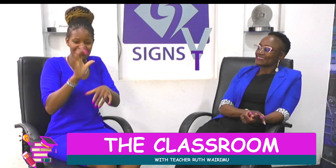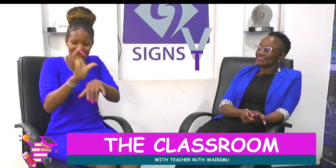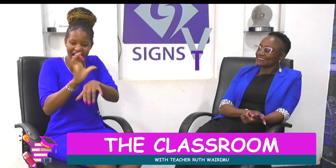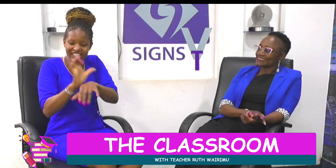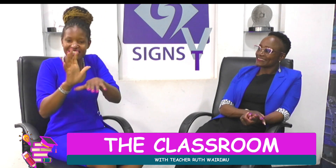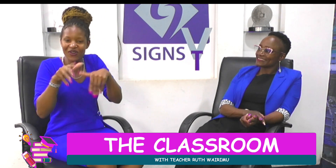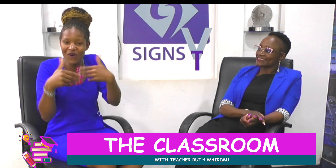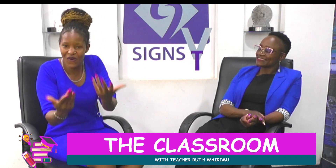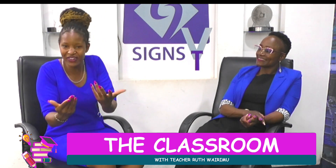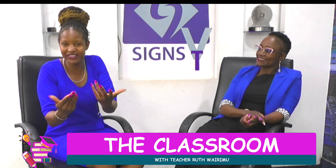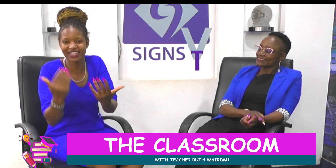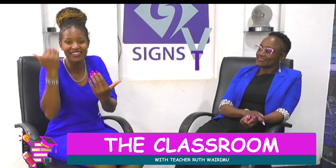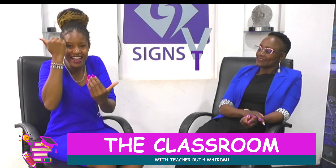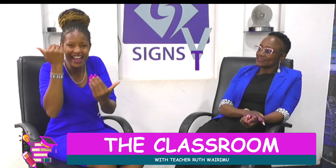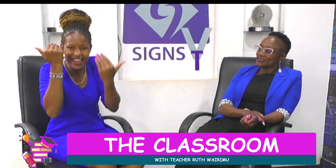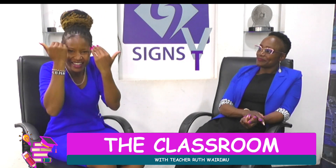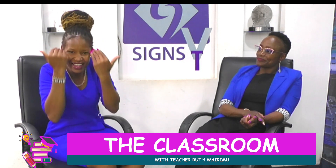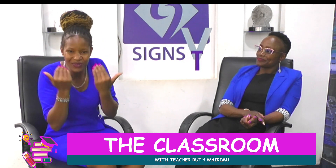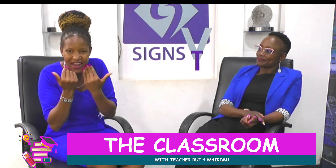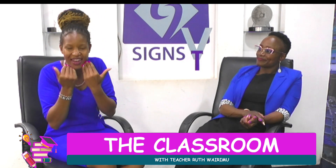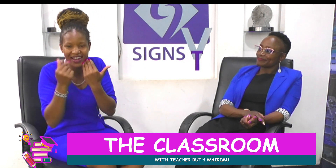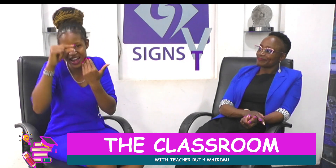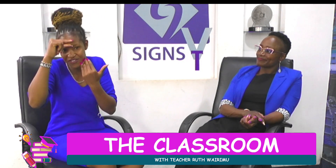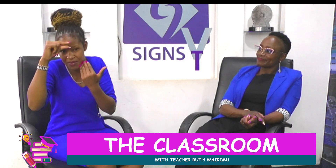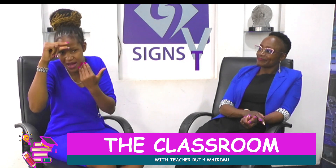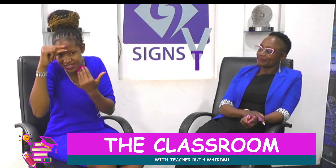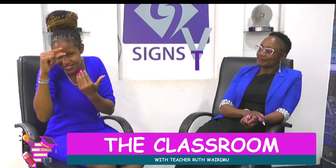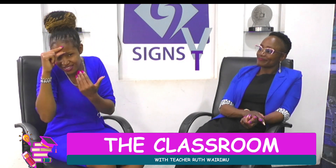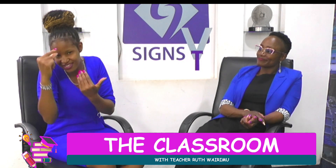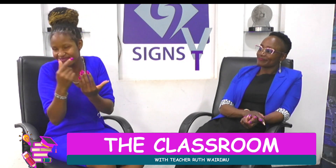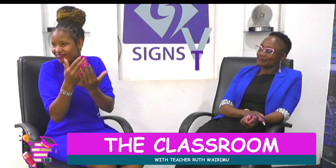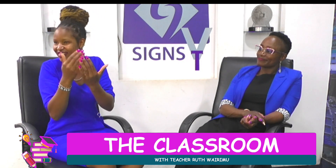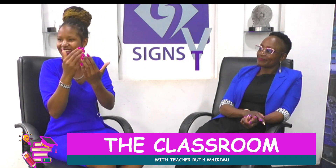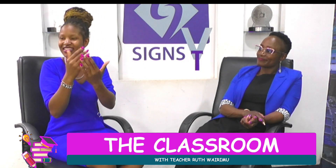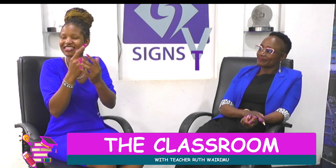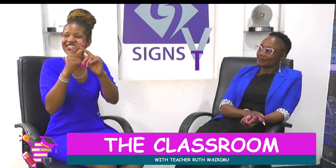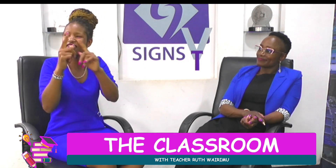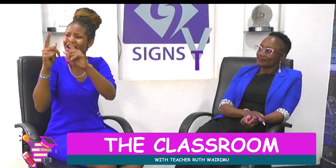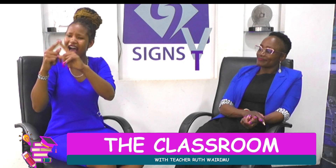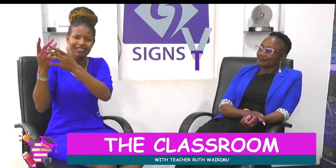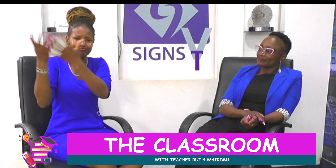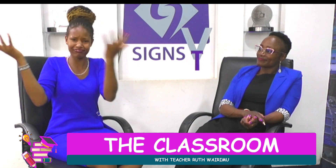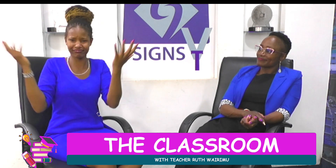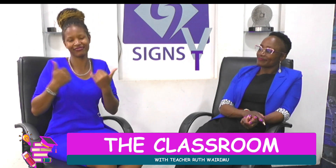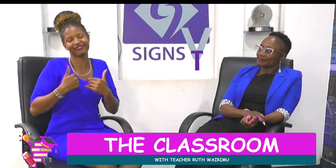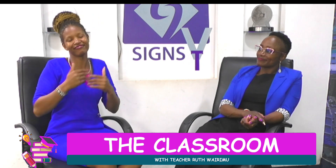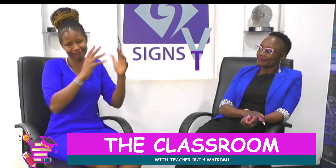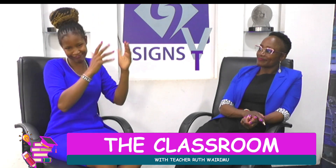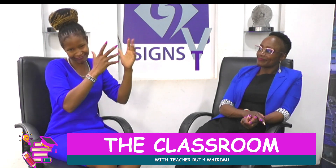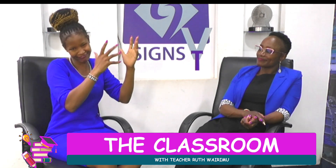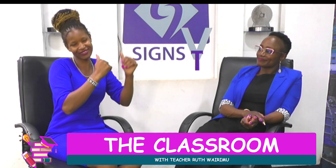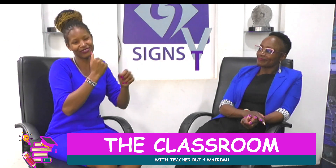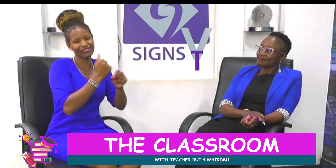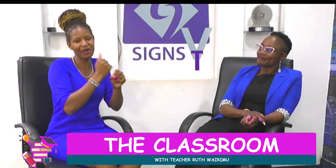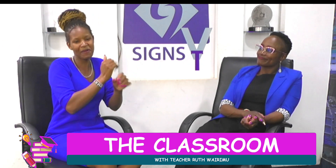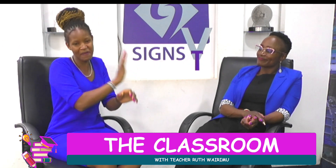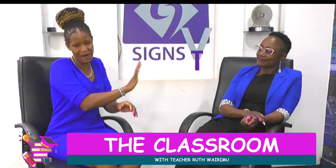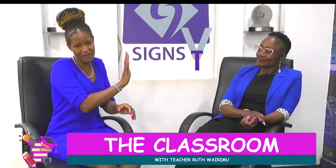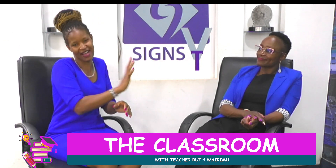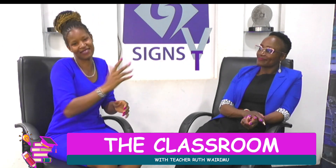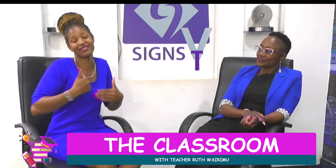And she's very happy in a job that she does, in, be it working for the government,